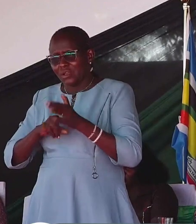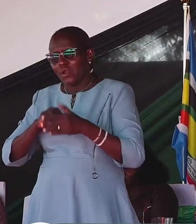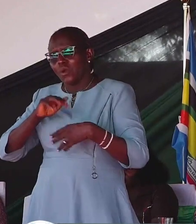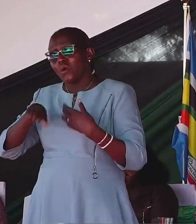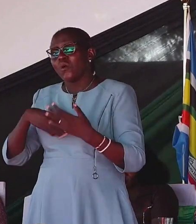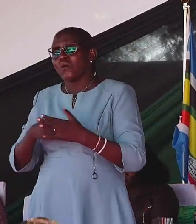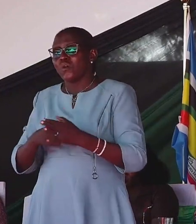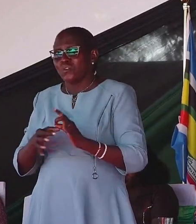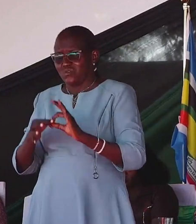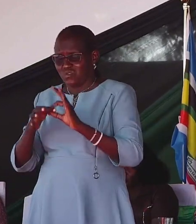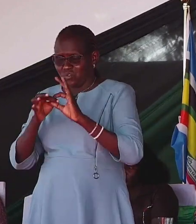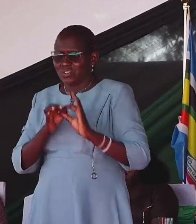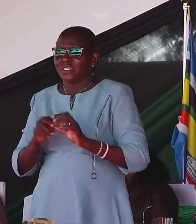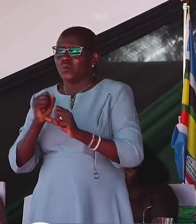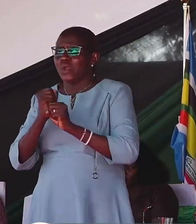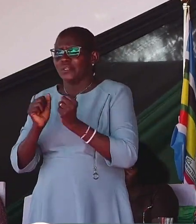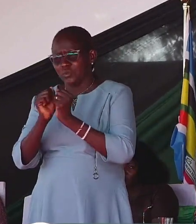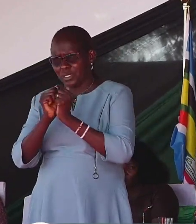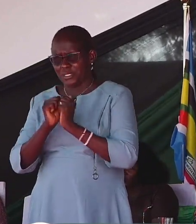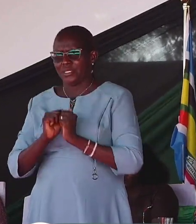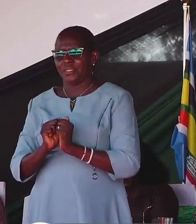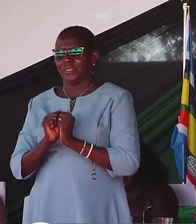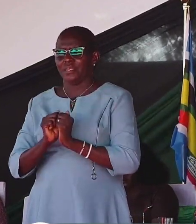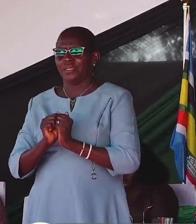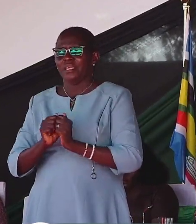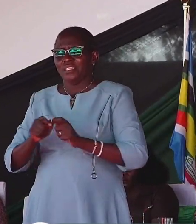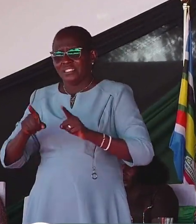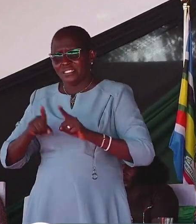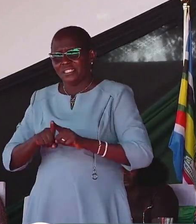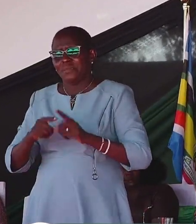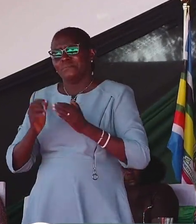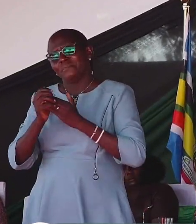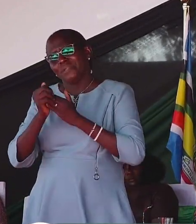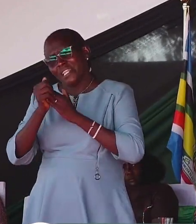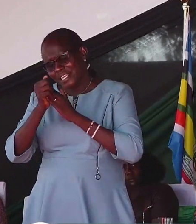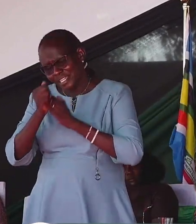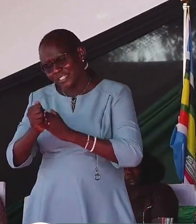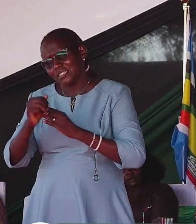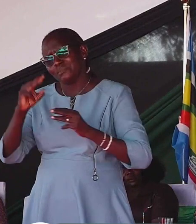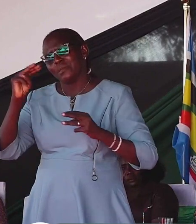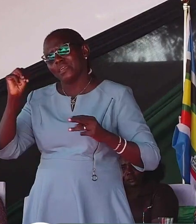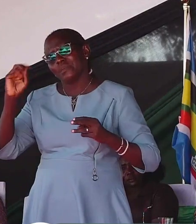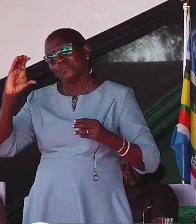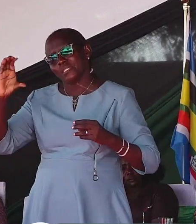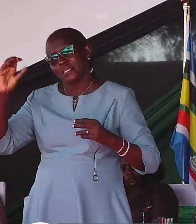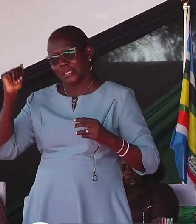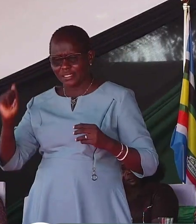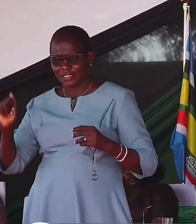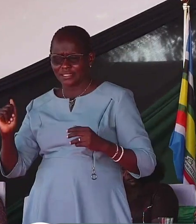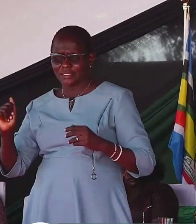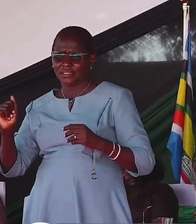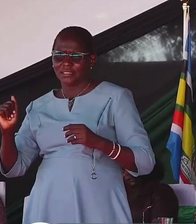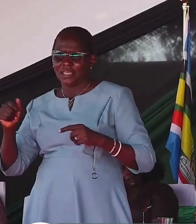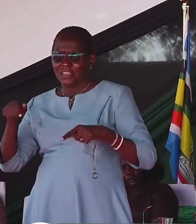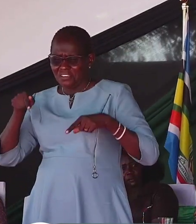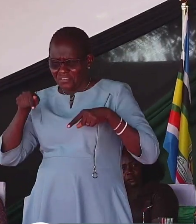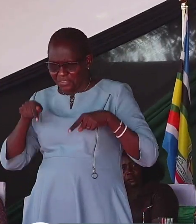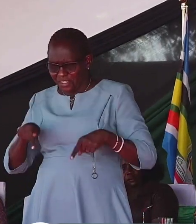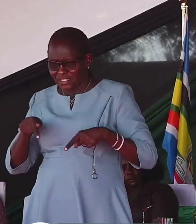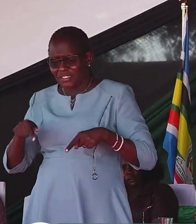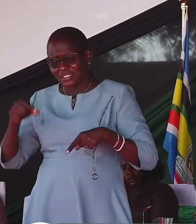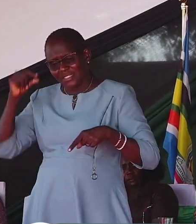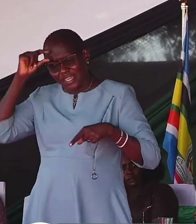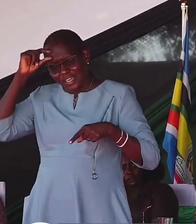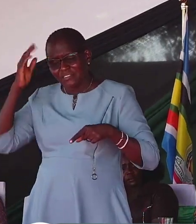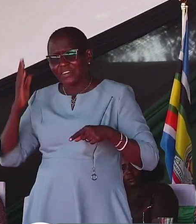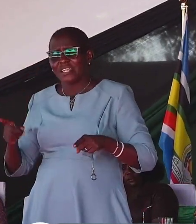work together as a leadership, the MCAs. This is where the governor and the